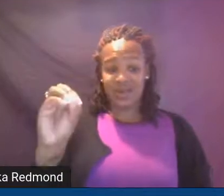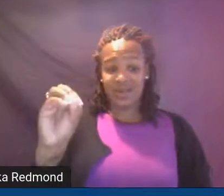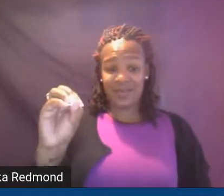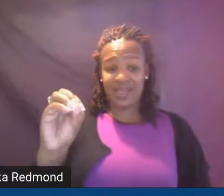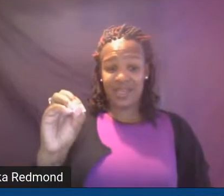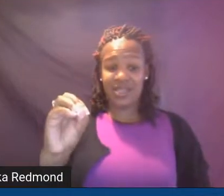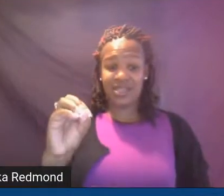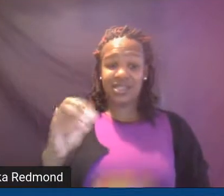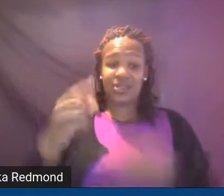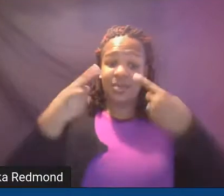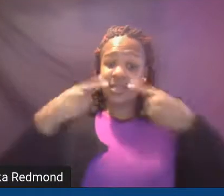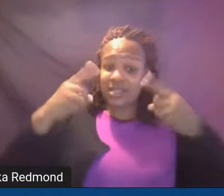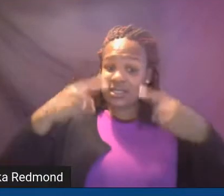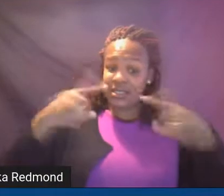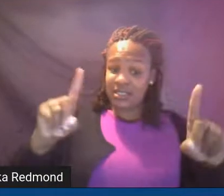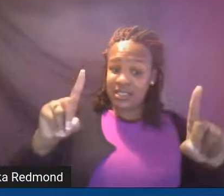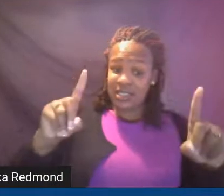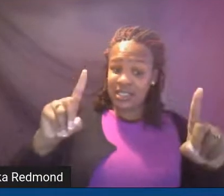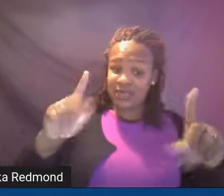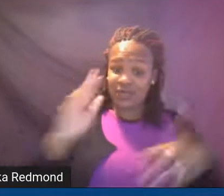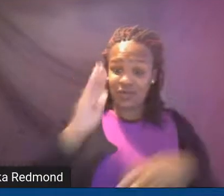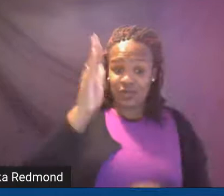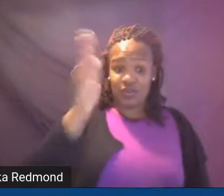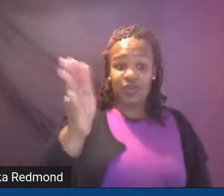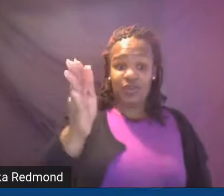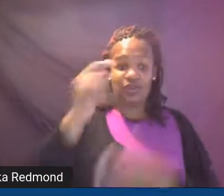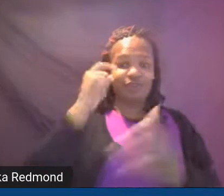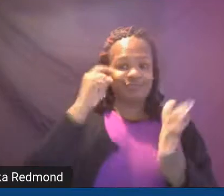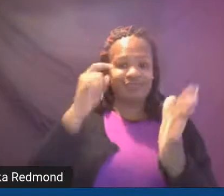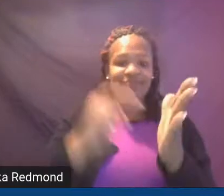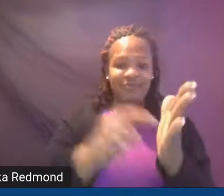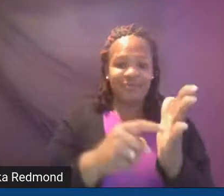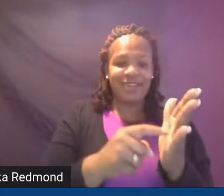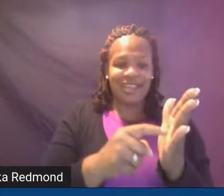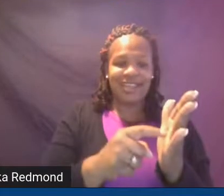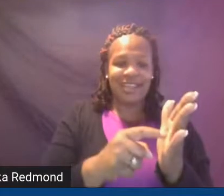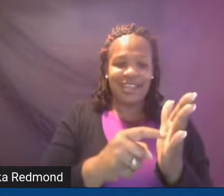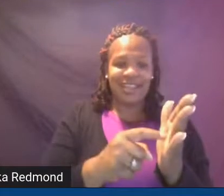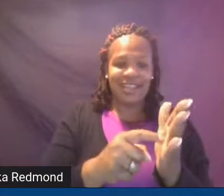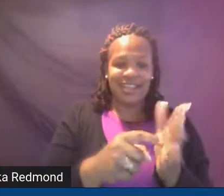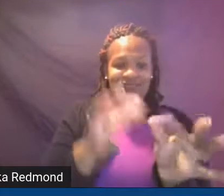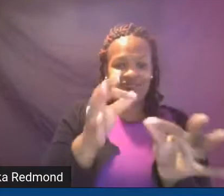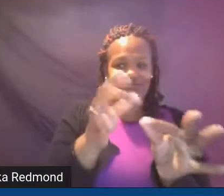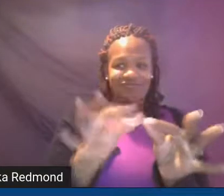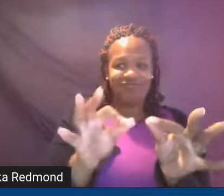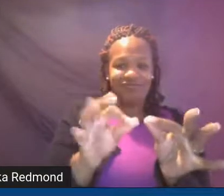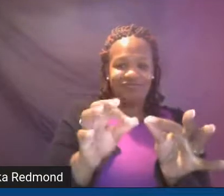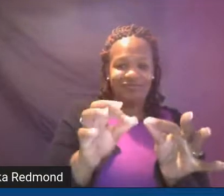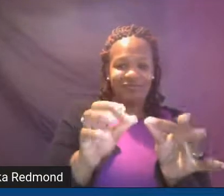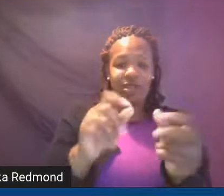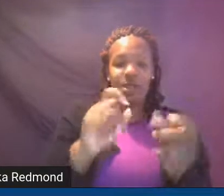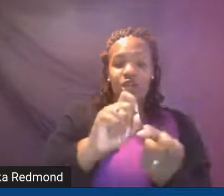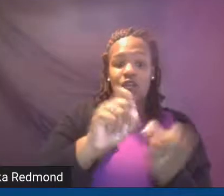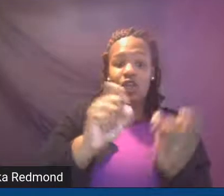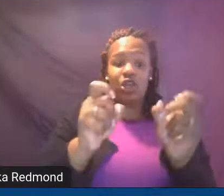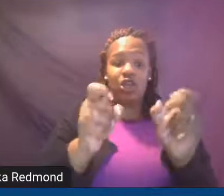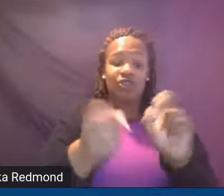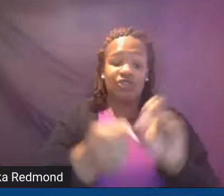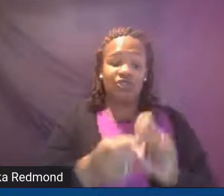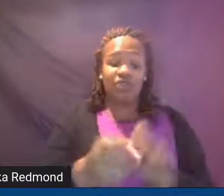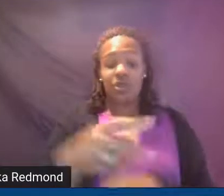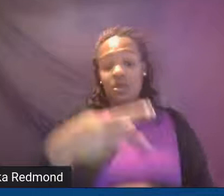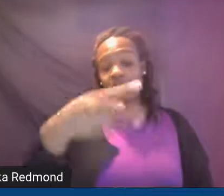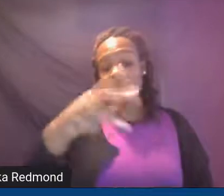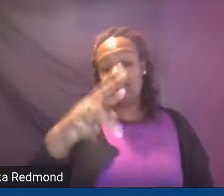long run are going to be the ones that recognize that simply turning a profit is no longer the sole purpose